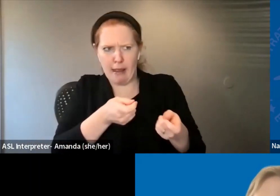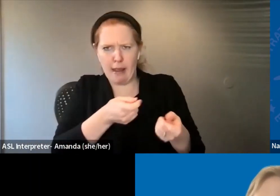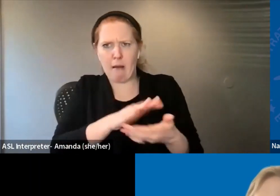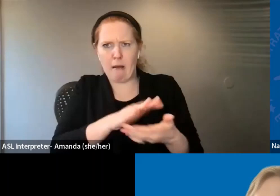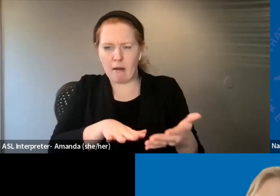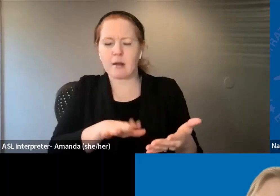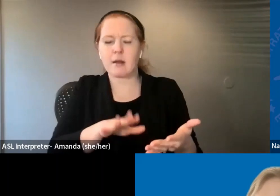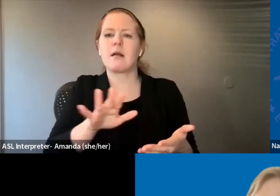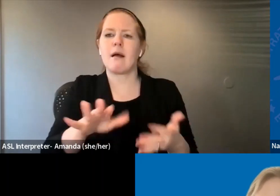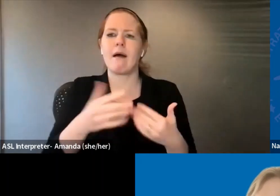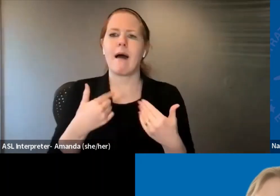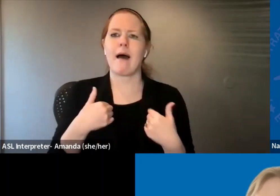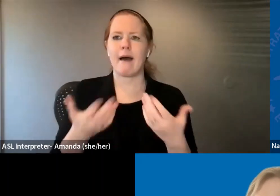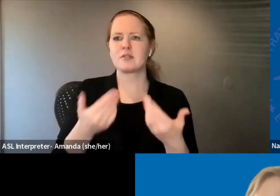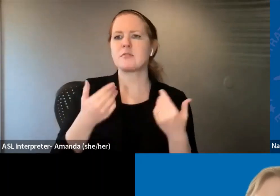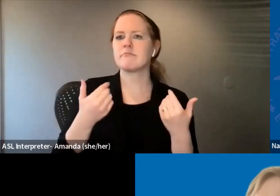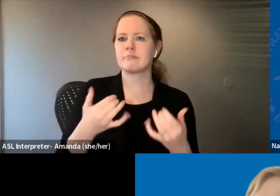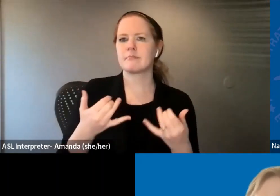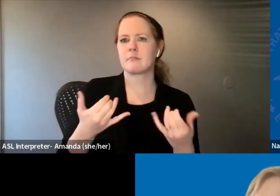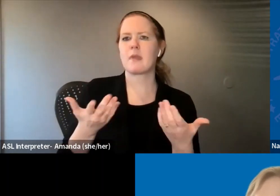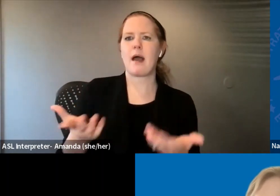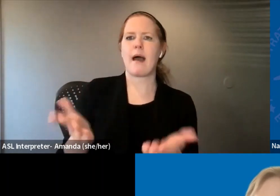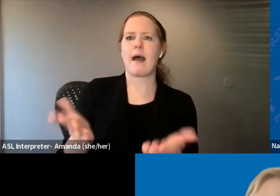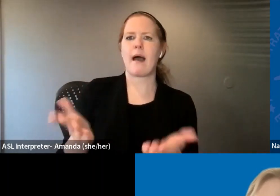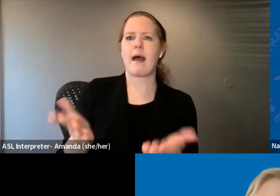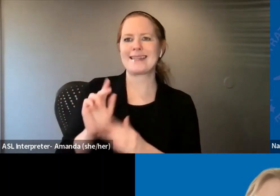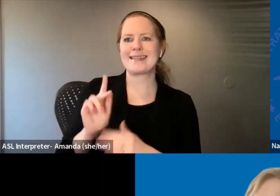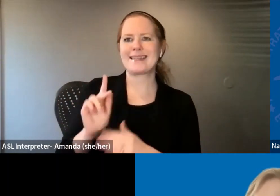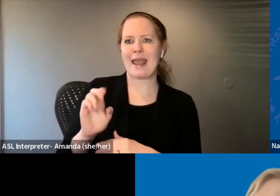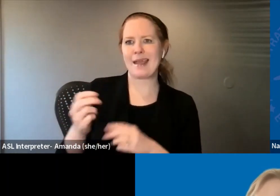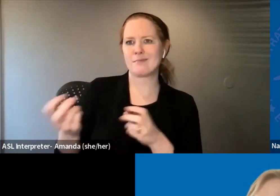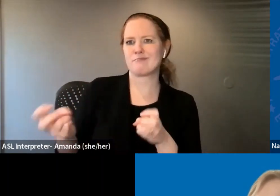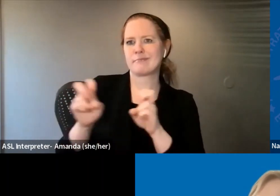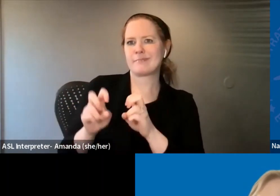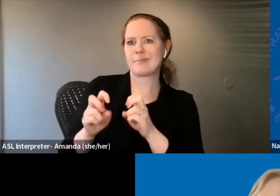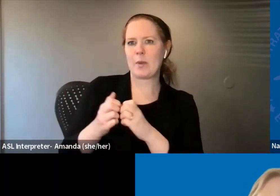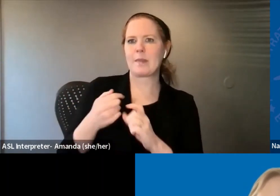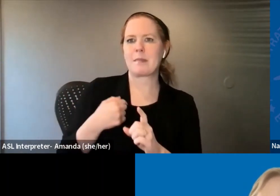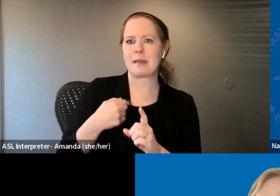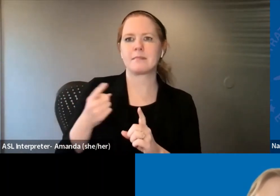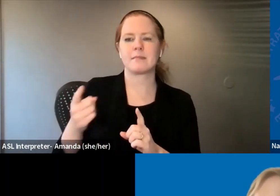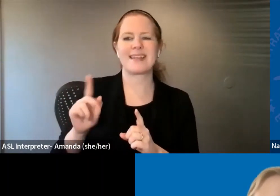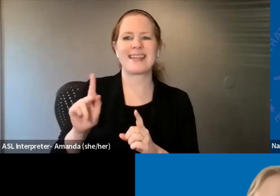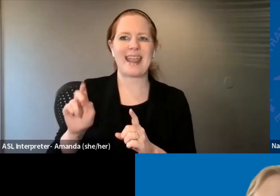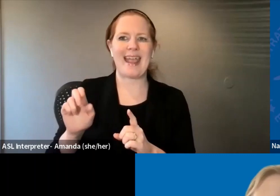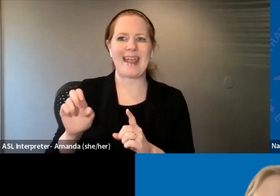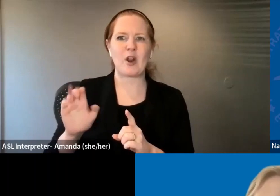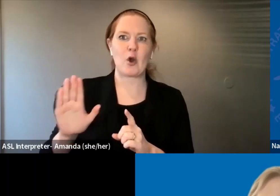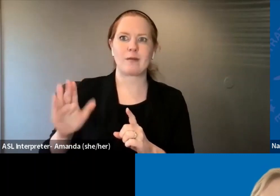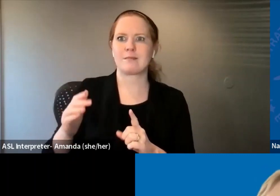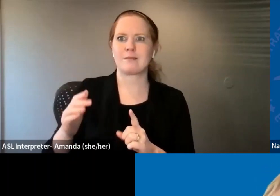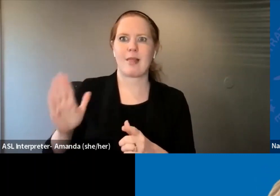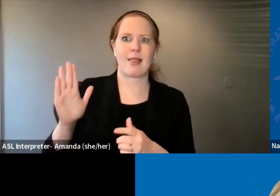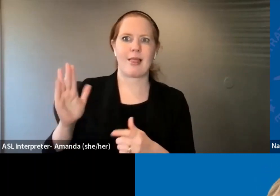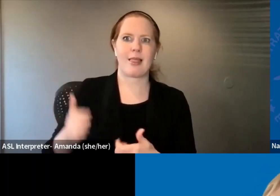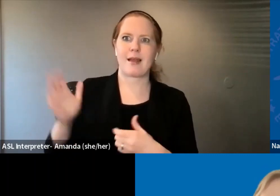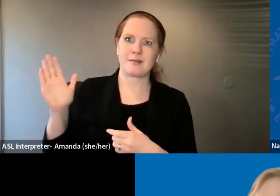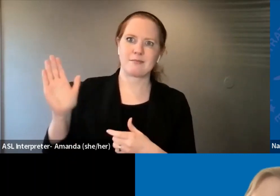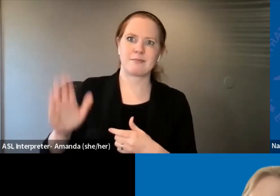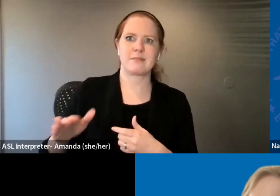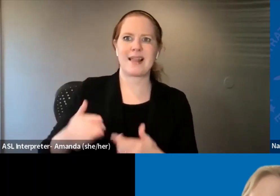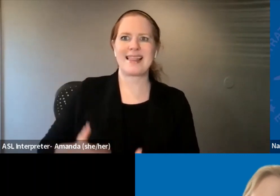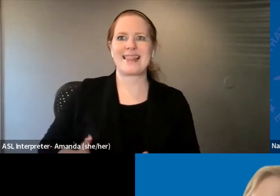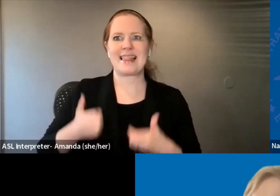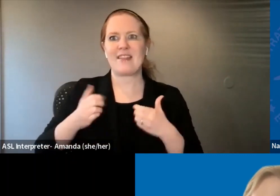asked Kate to do this with me because she spends her entire life living and